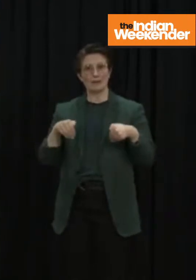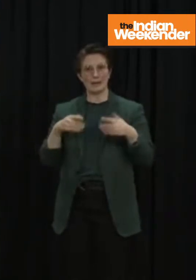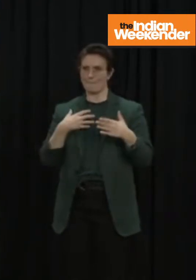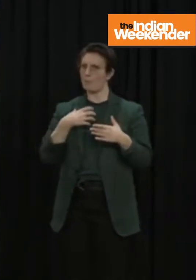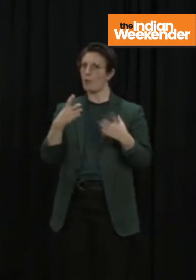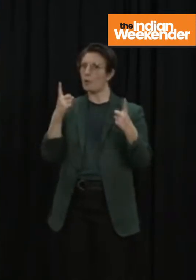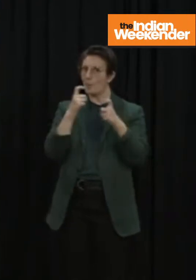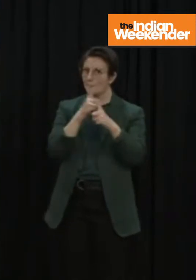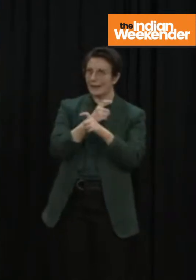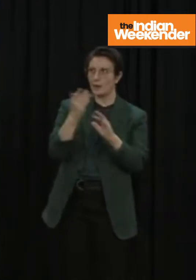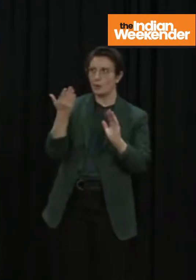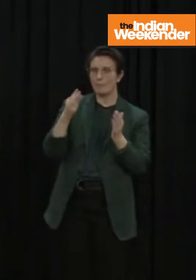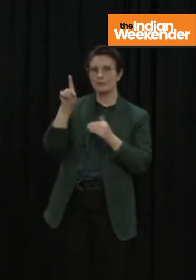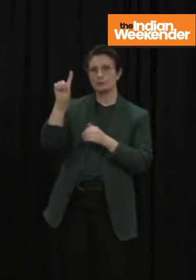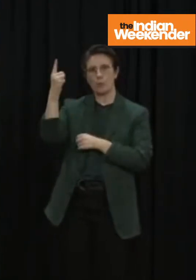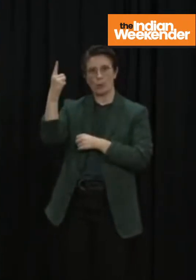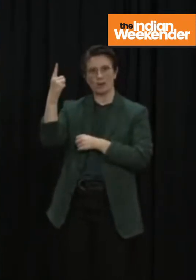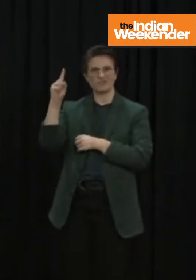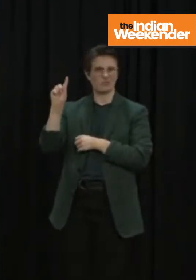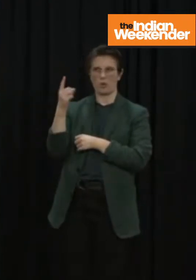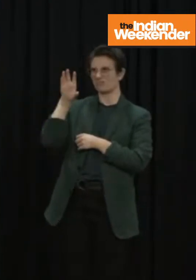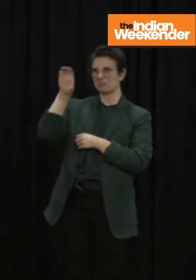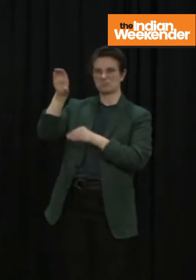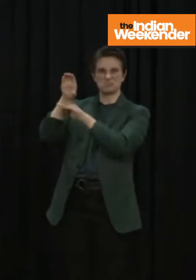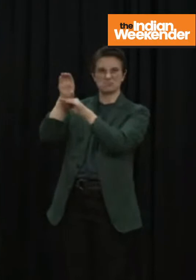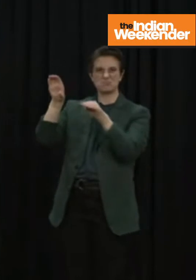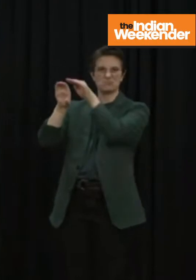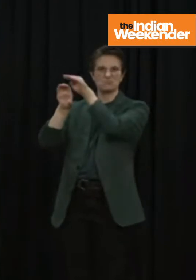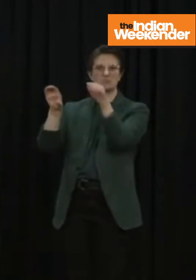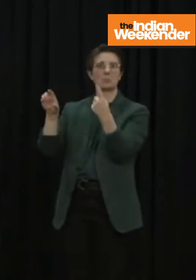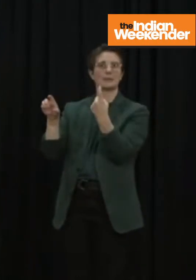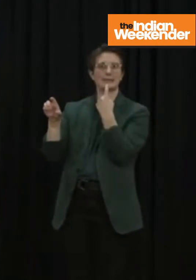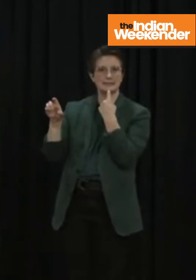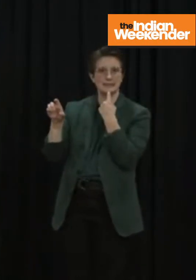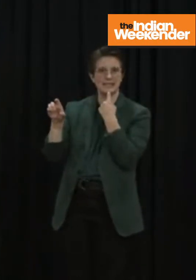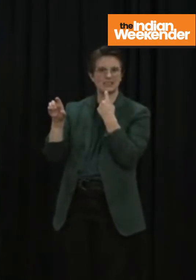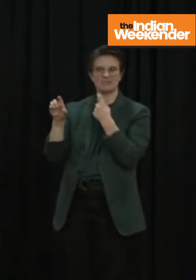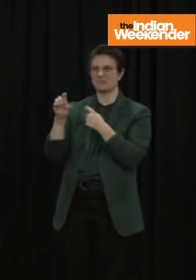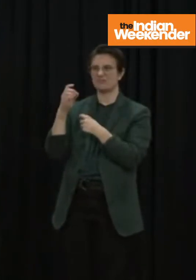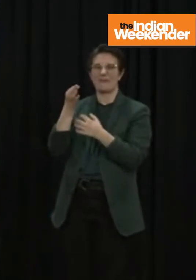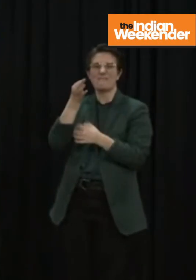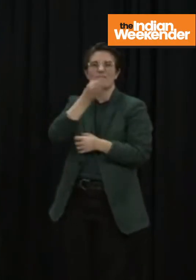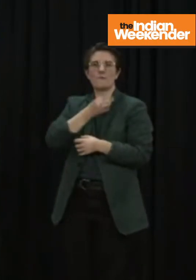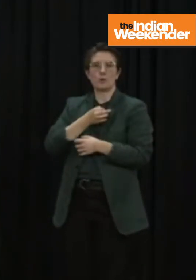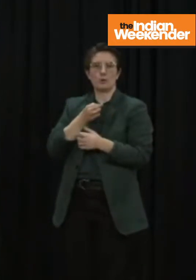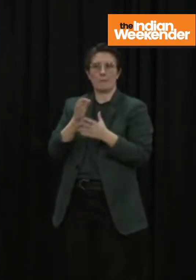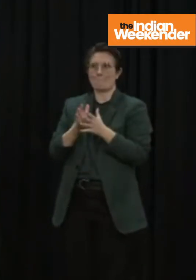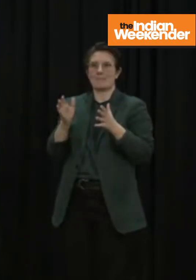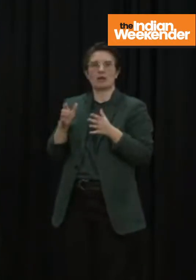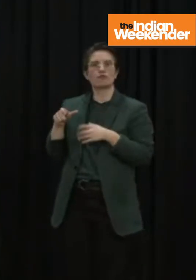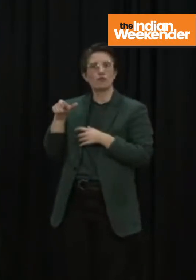to have checkpoints on pretty much every major road, because it's a part of the country that's very, very well